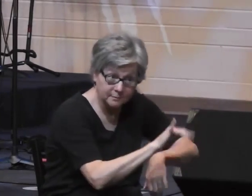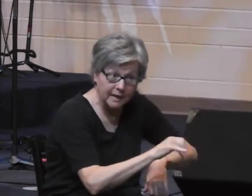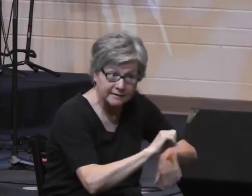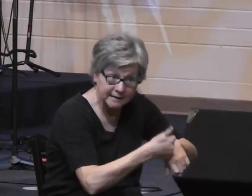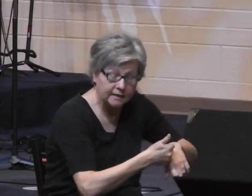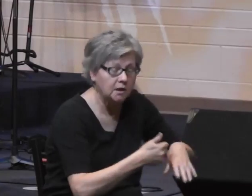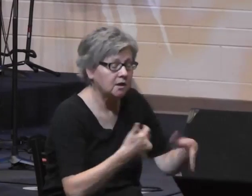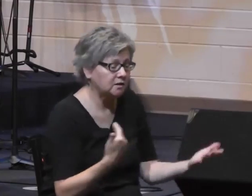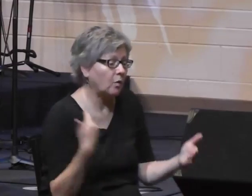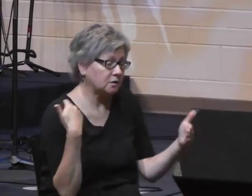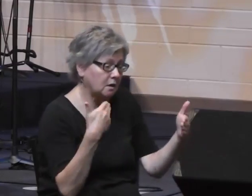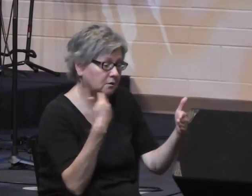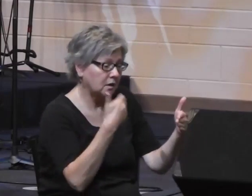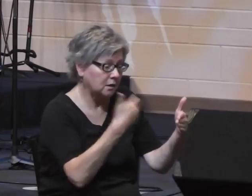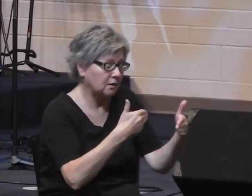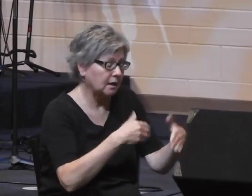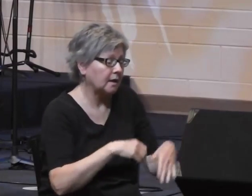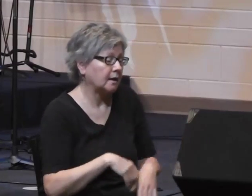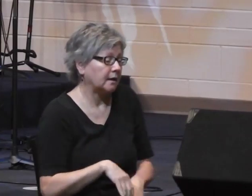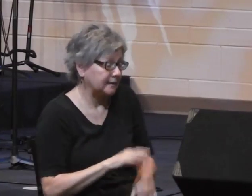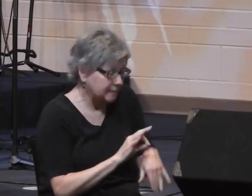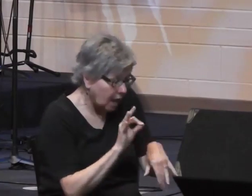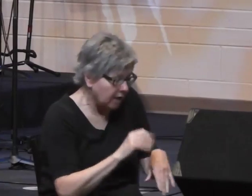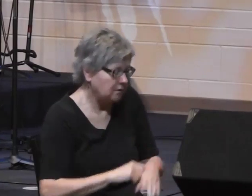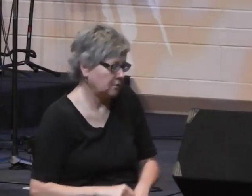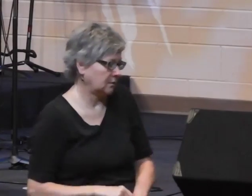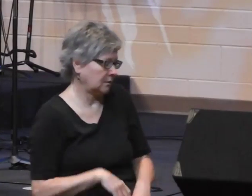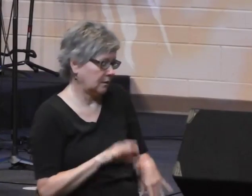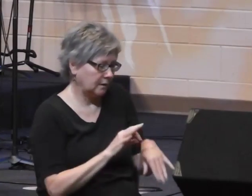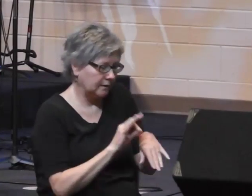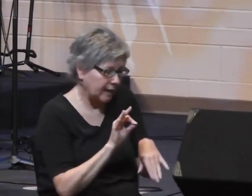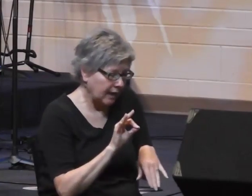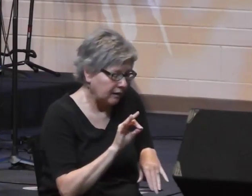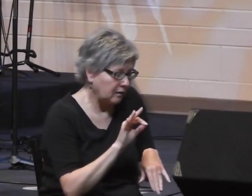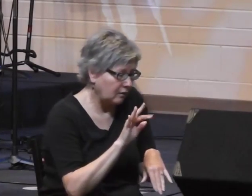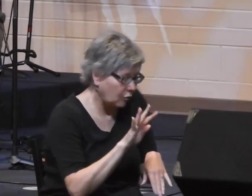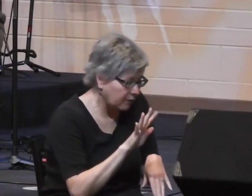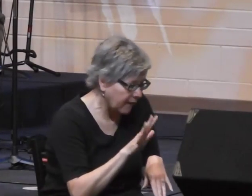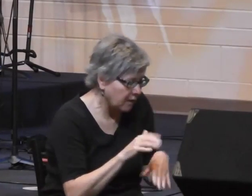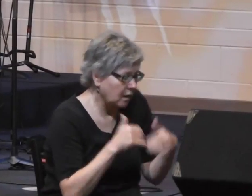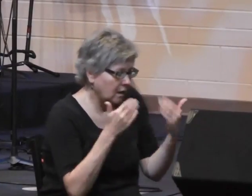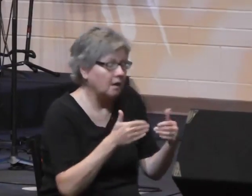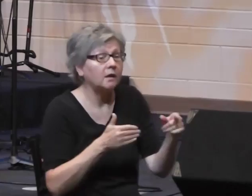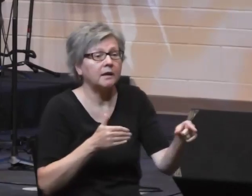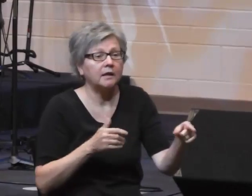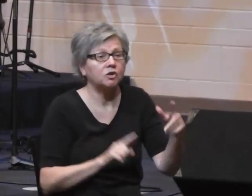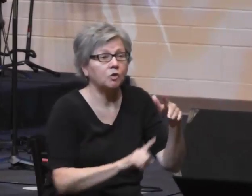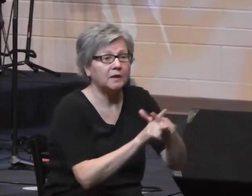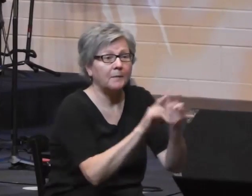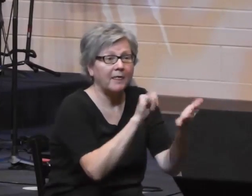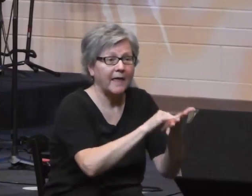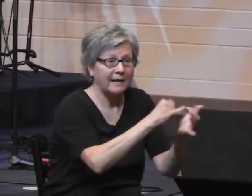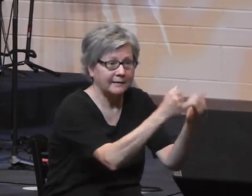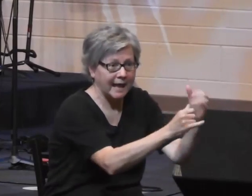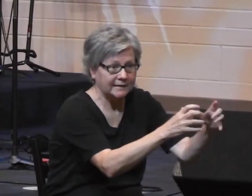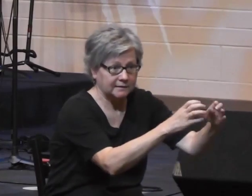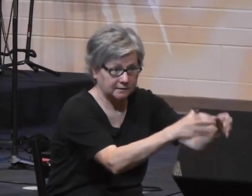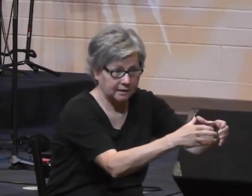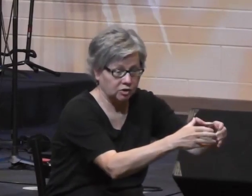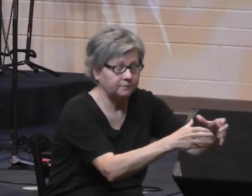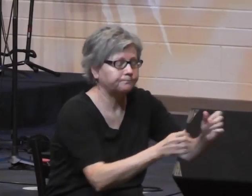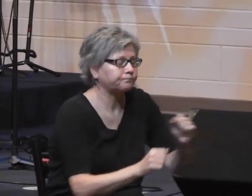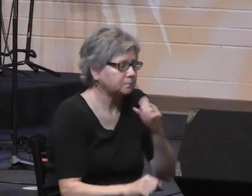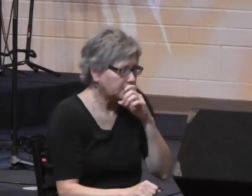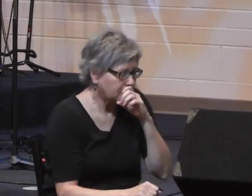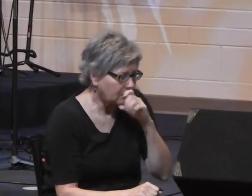9:30, 9:45 rolls around, and no Jeff. He comes into the aid station at 9:48 p.m. We're only at mile